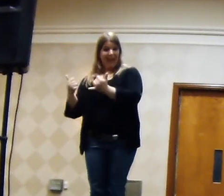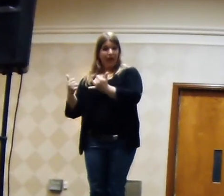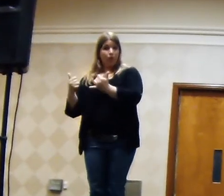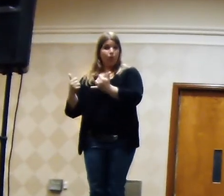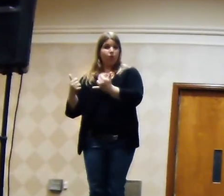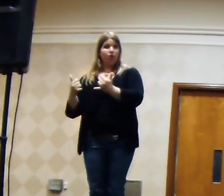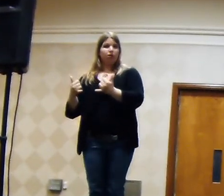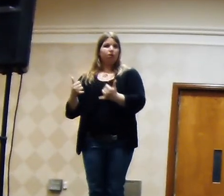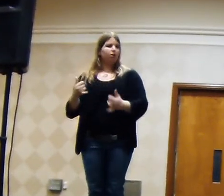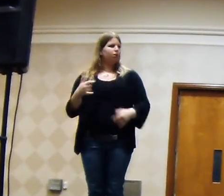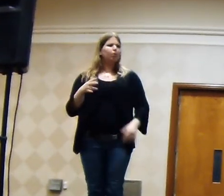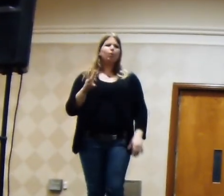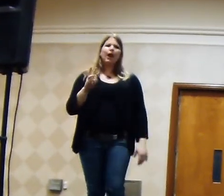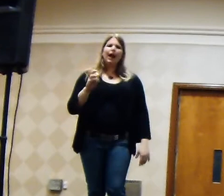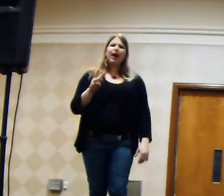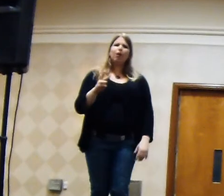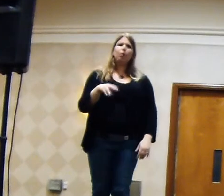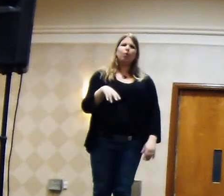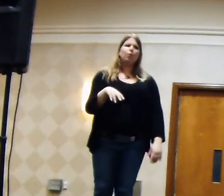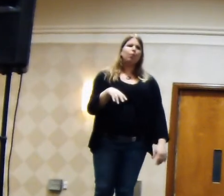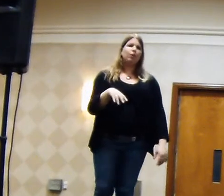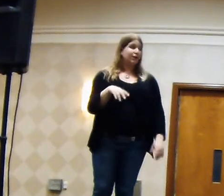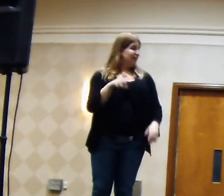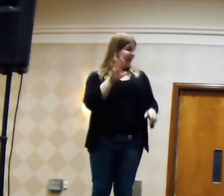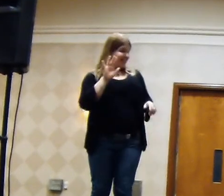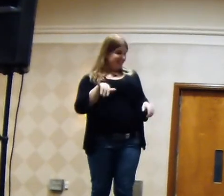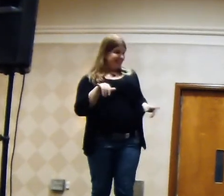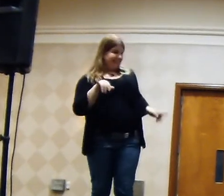you. Wow. He must be your agent. Amazing.